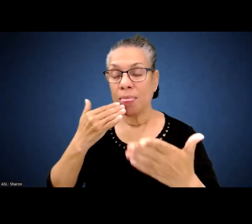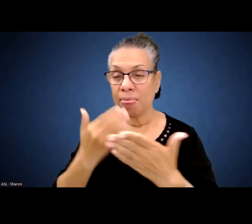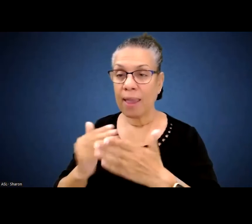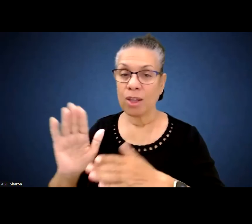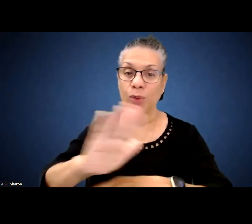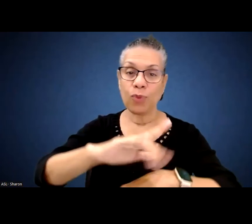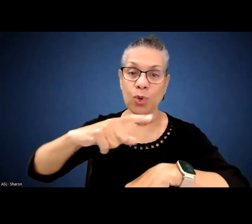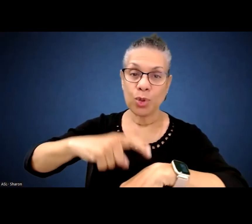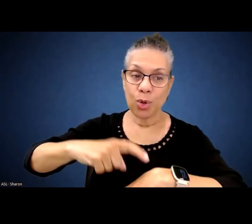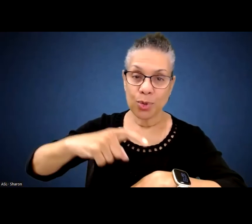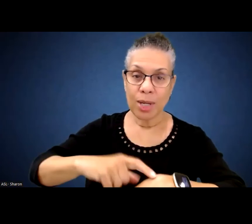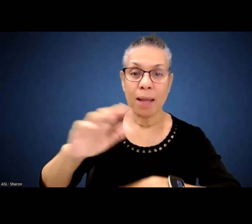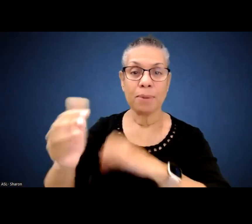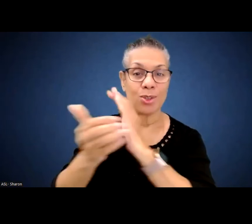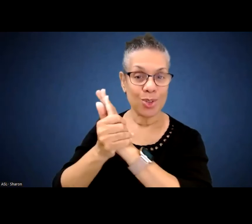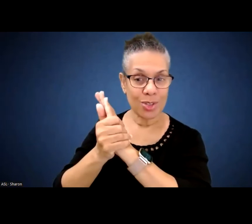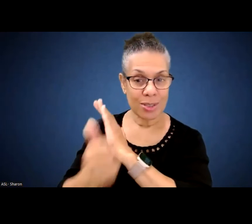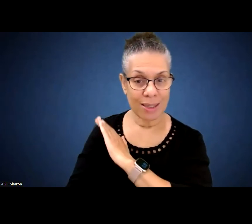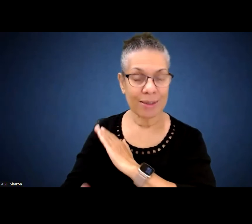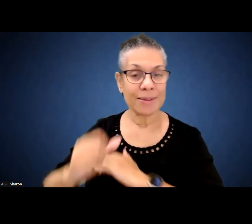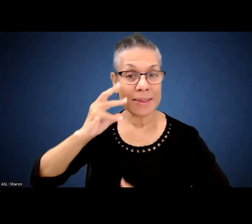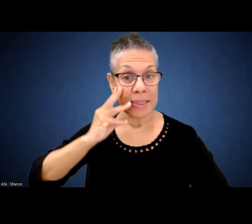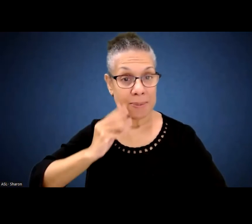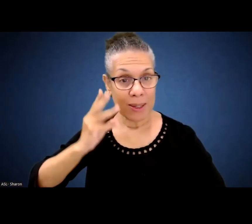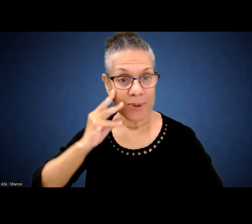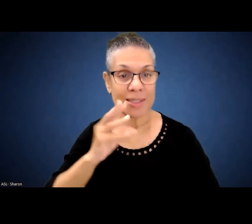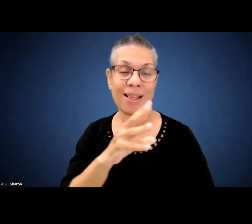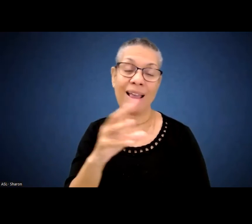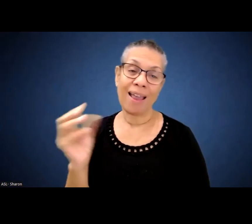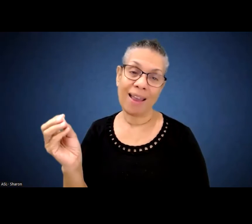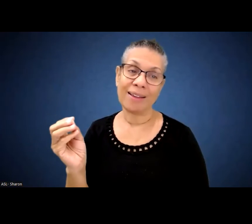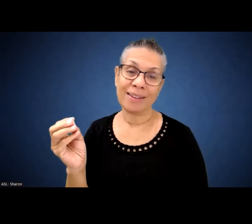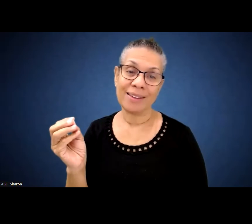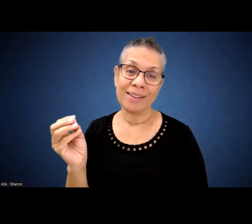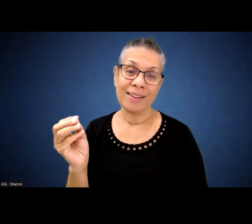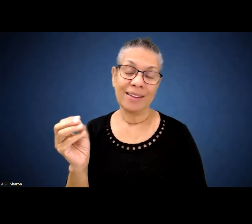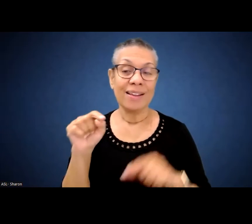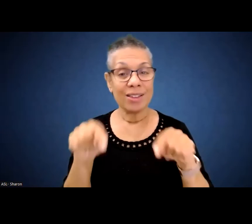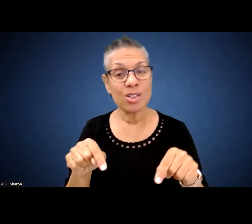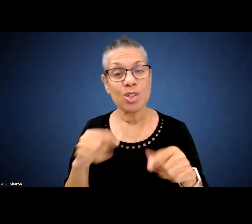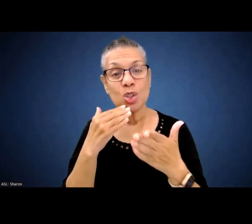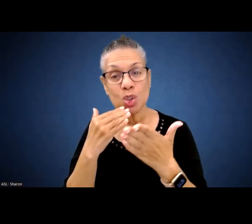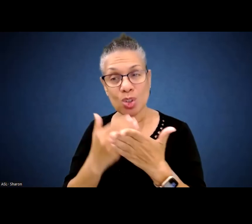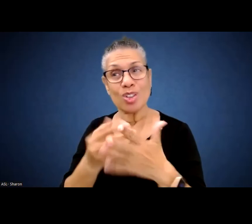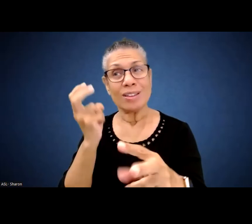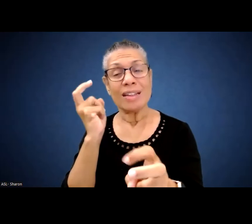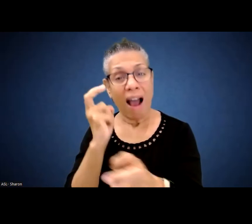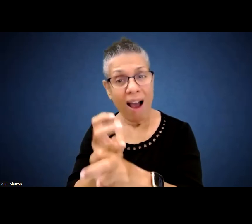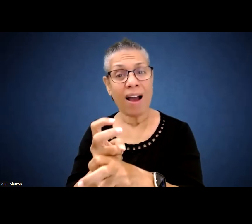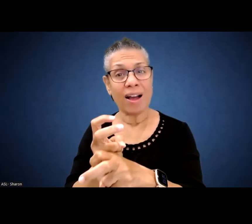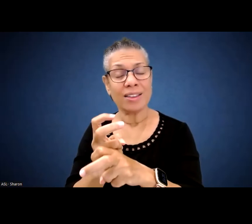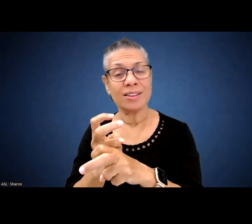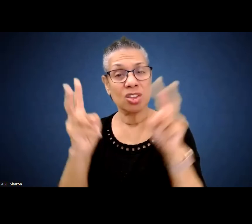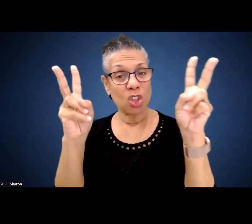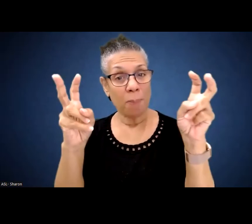time today and your expertise. And most of all, you know, I think these are really difficult topics that we